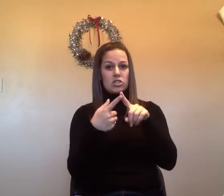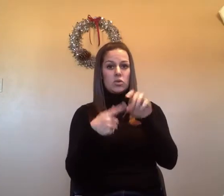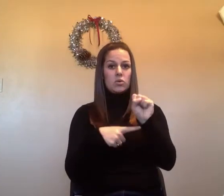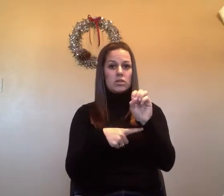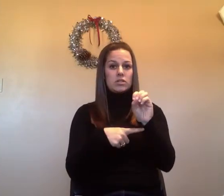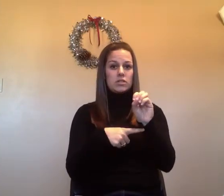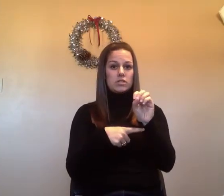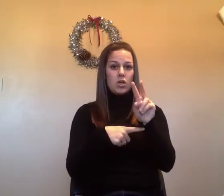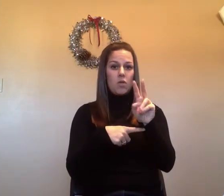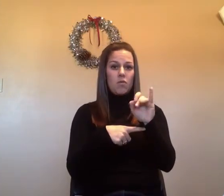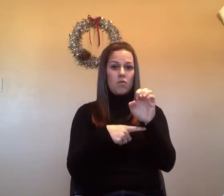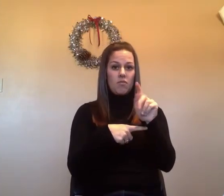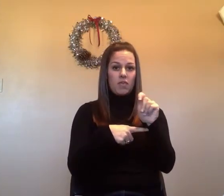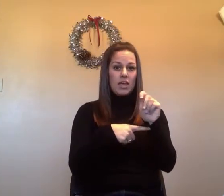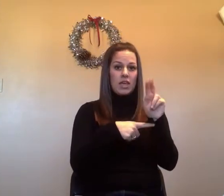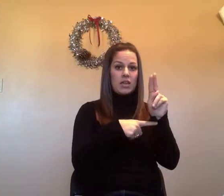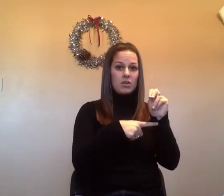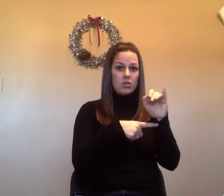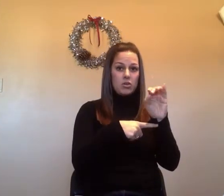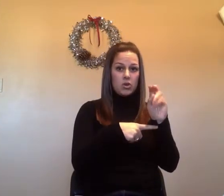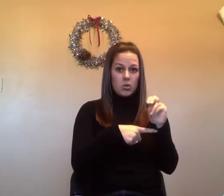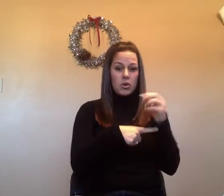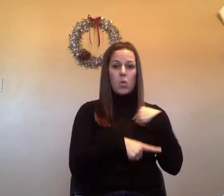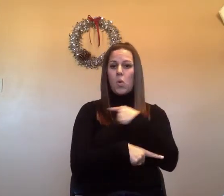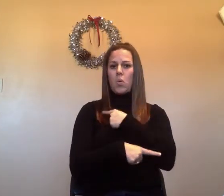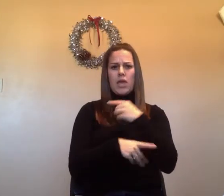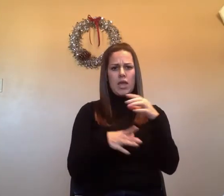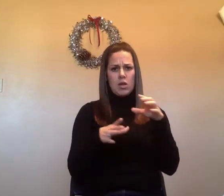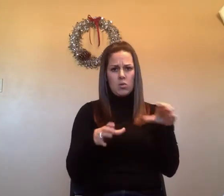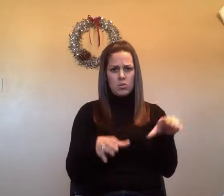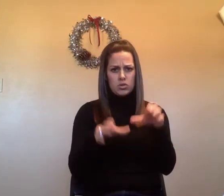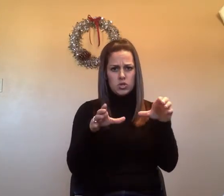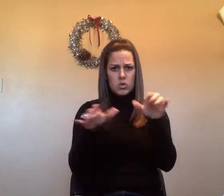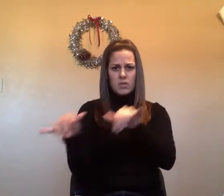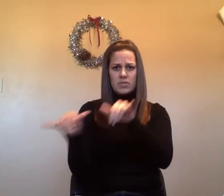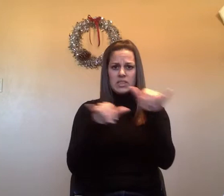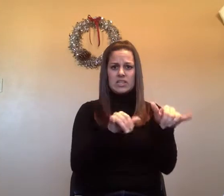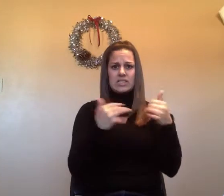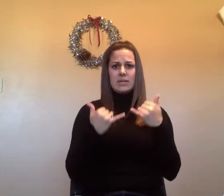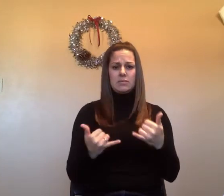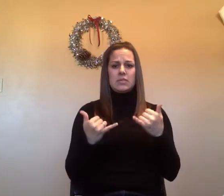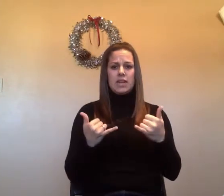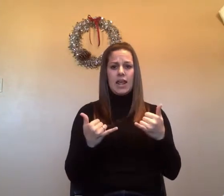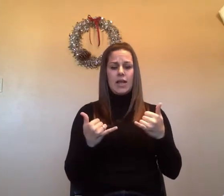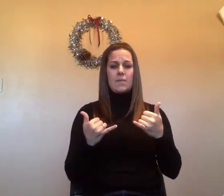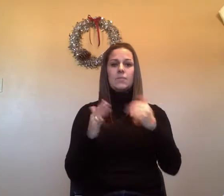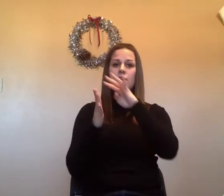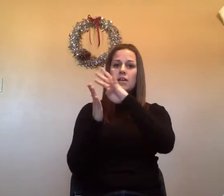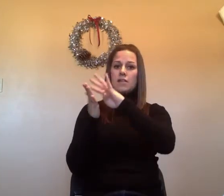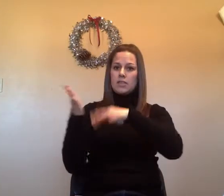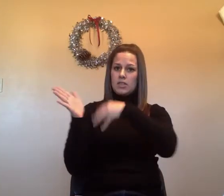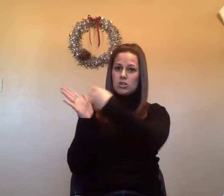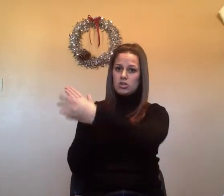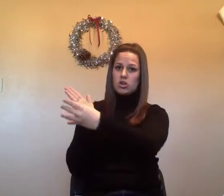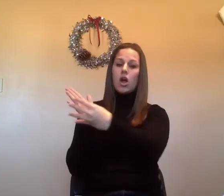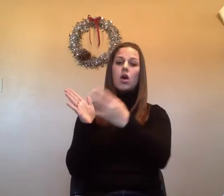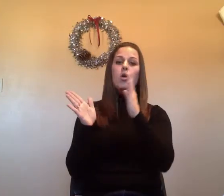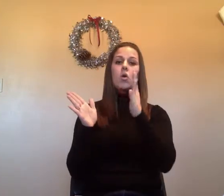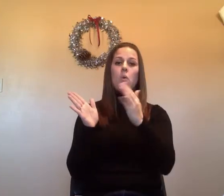with that. That's exactly what we're going to be doing while we read today. This chart is going to help us do it. What we're going to do is I'm going to show you the chart. I'm